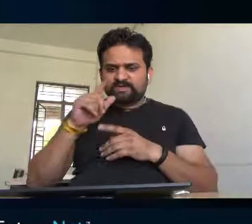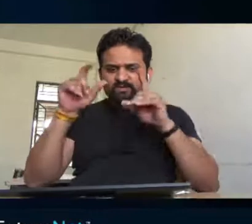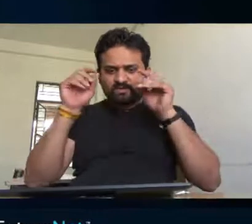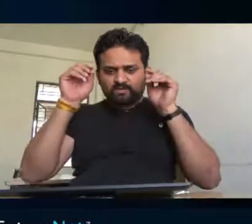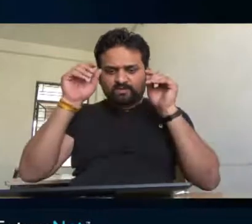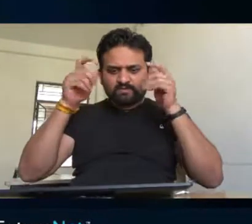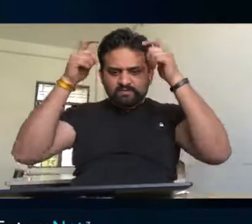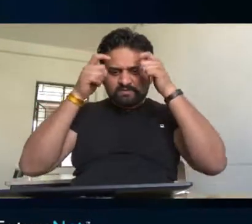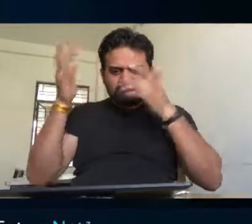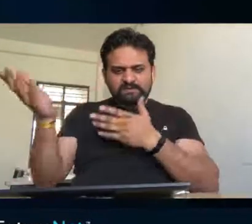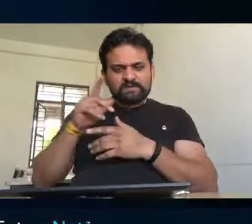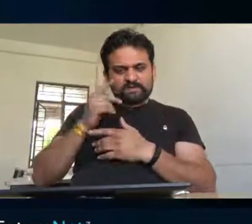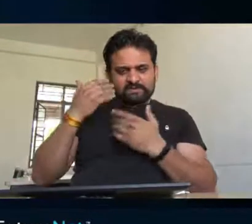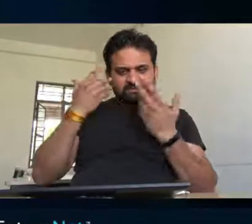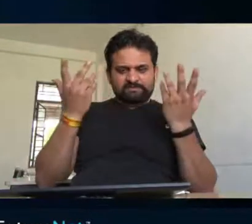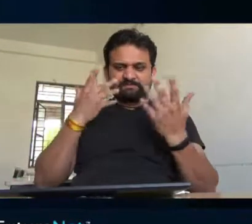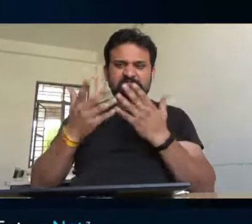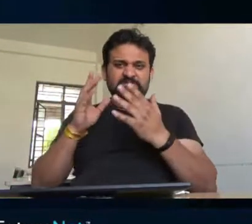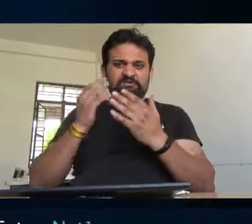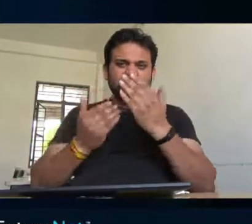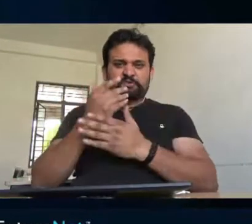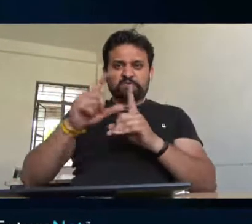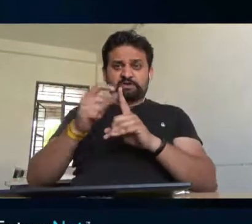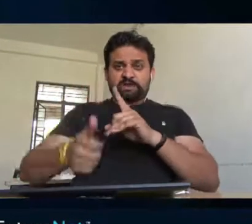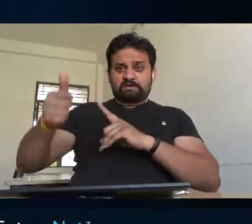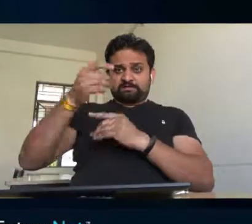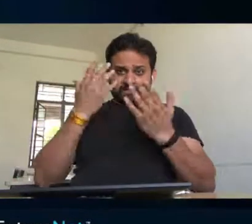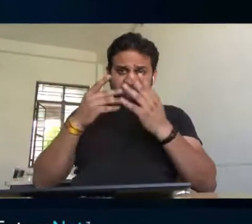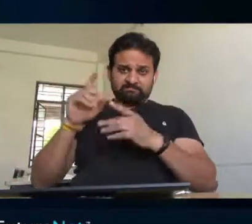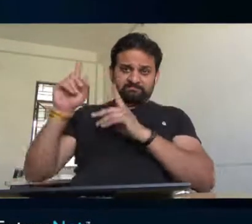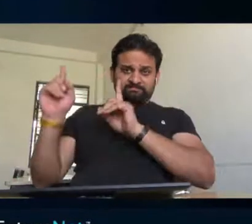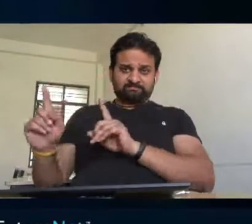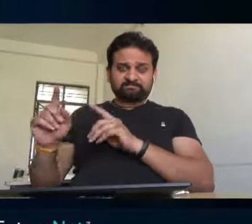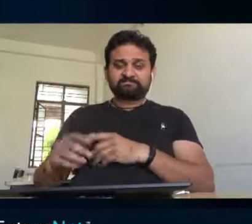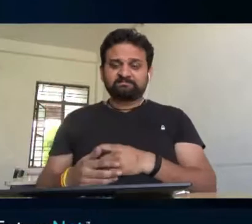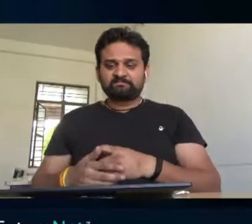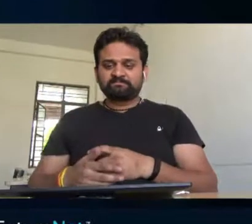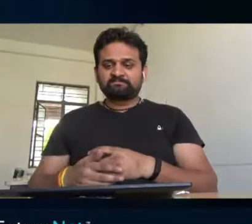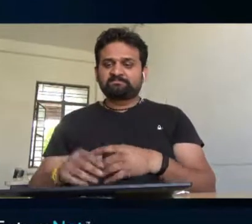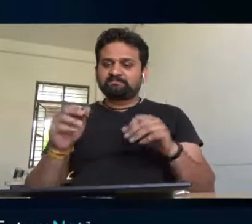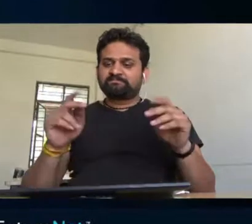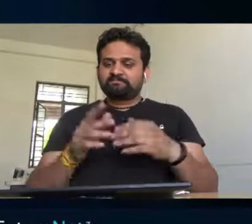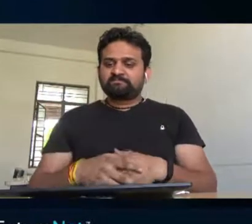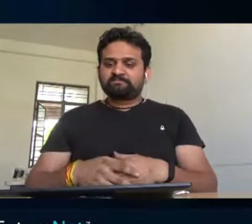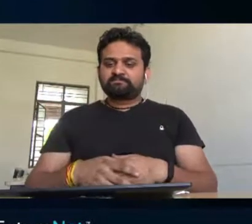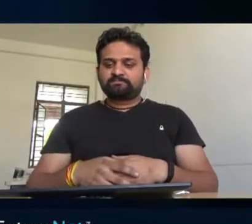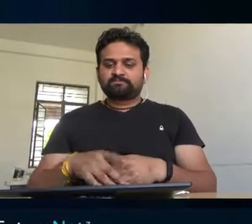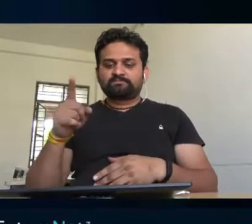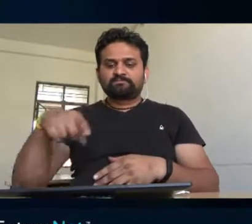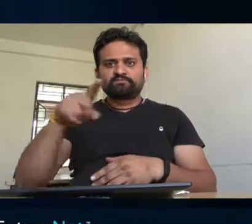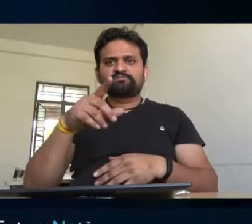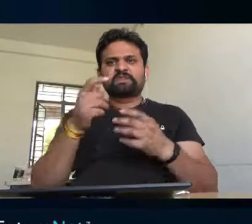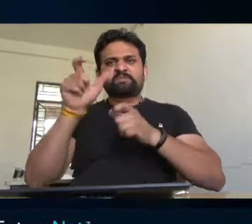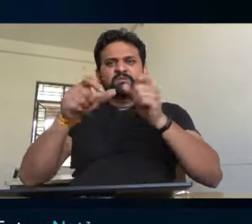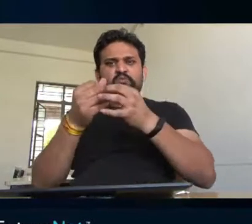28 Budapest. Bring with you as much people. Budapest a free speaker. Yes, I don't know the left